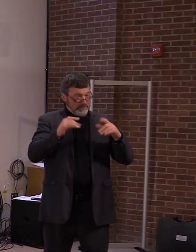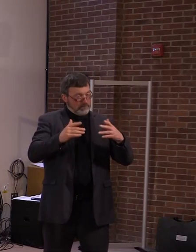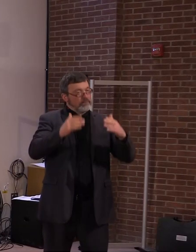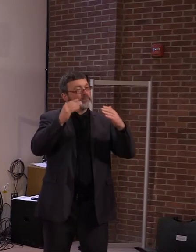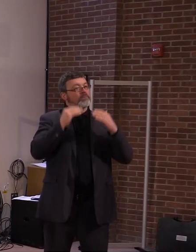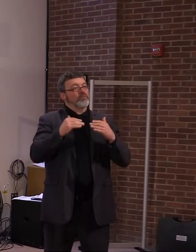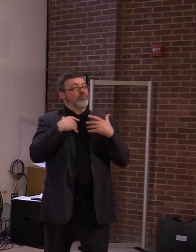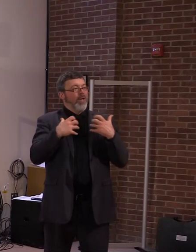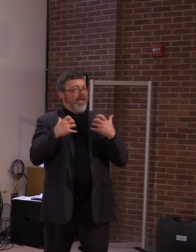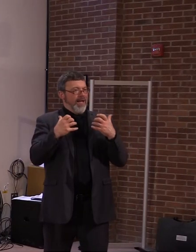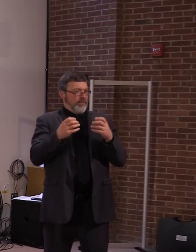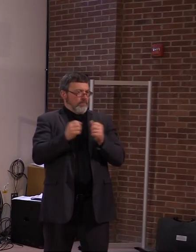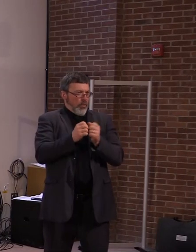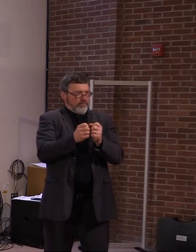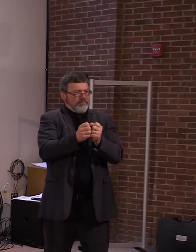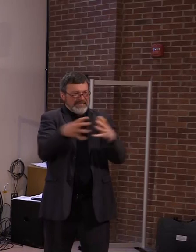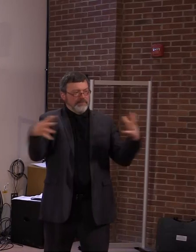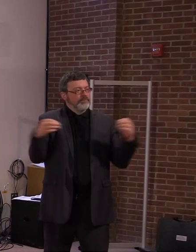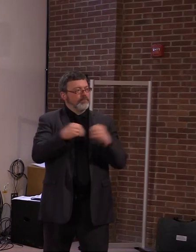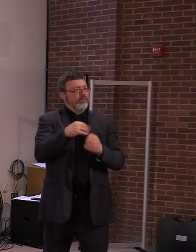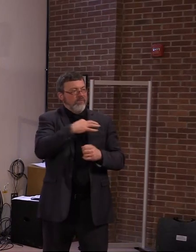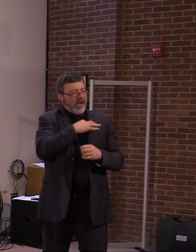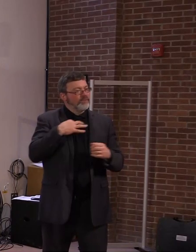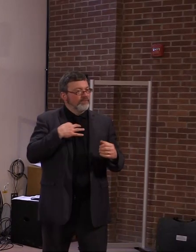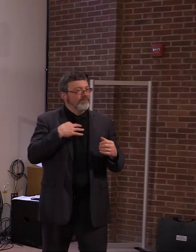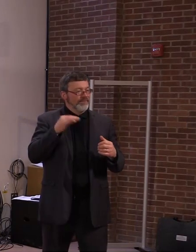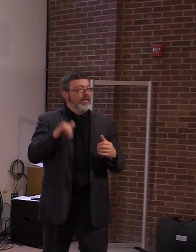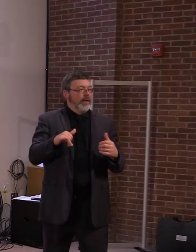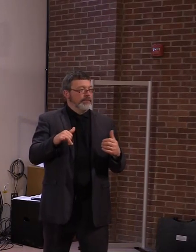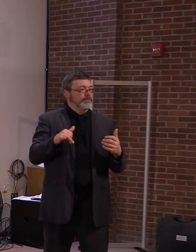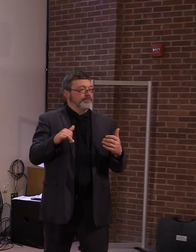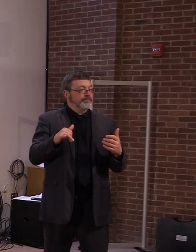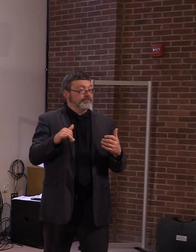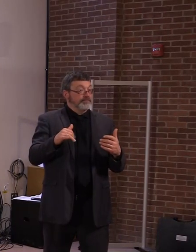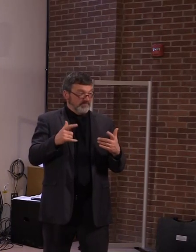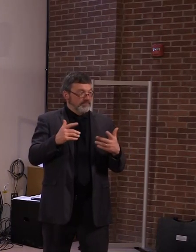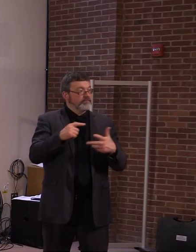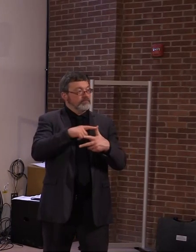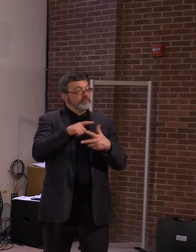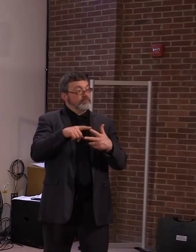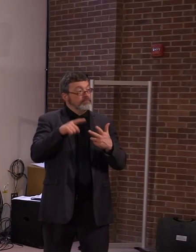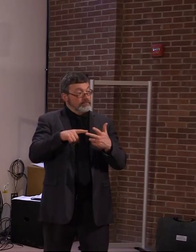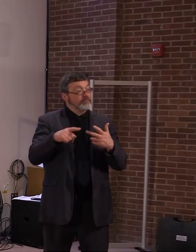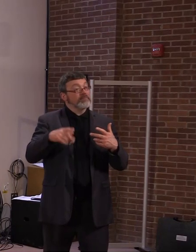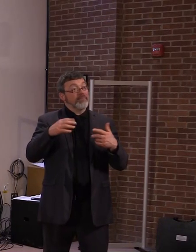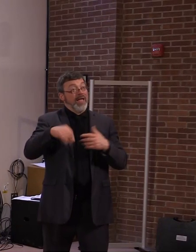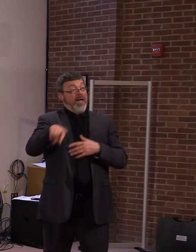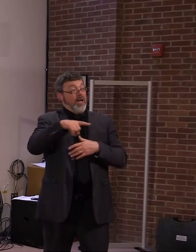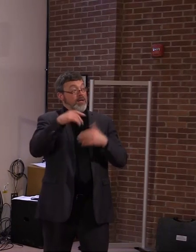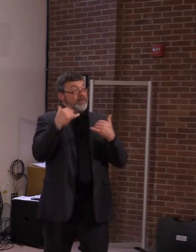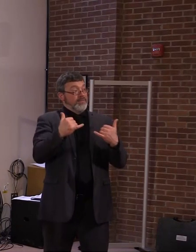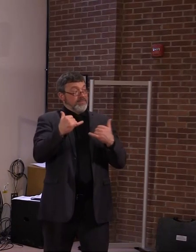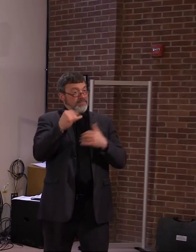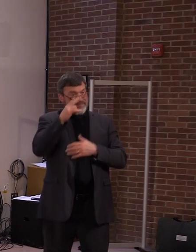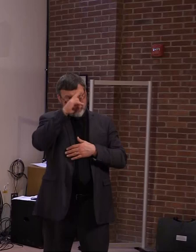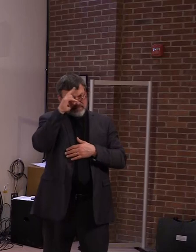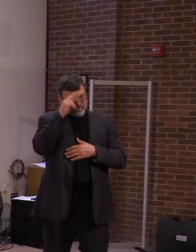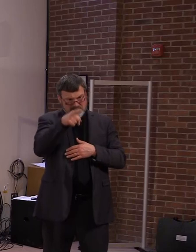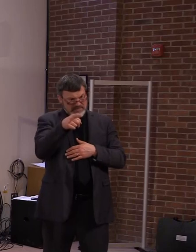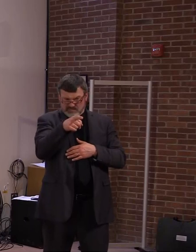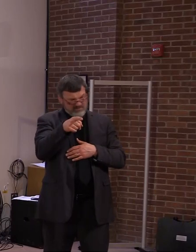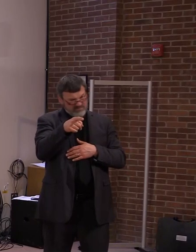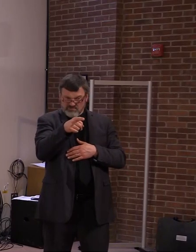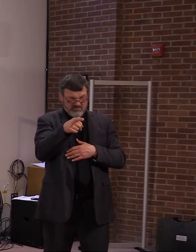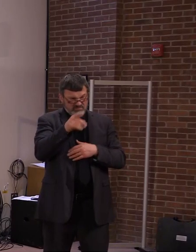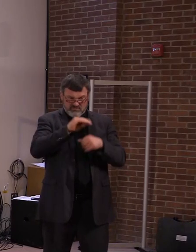the current system, helping to relieve the population within the hospitals so that we don't put stress on the current